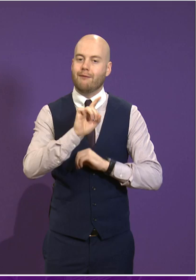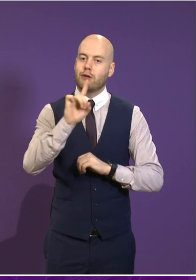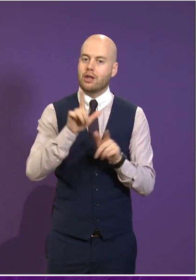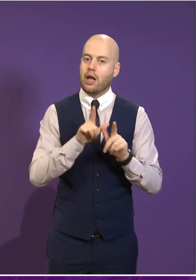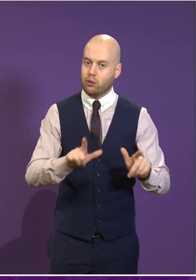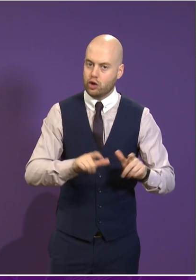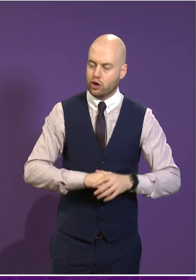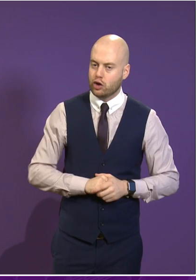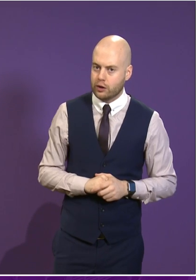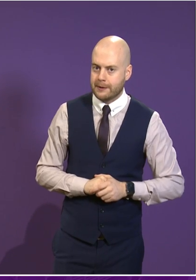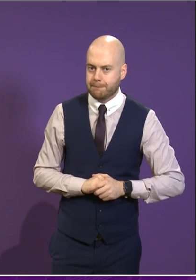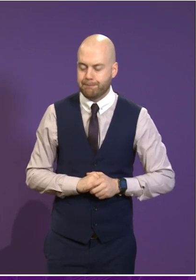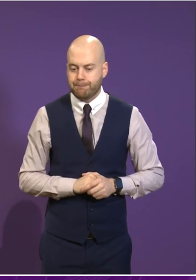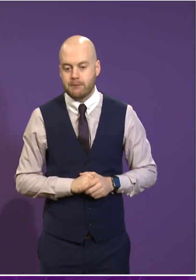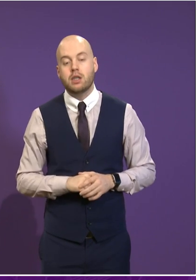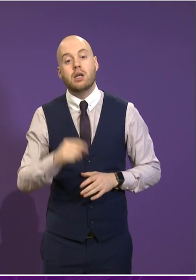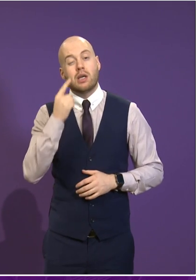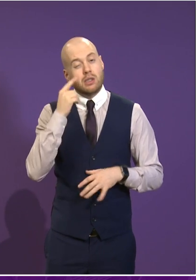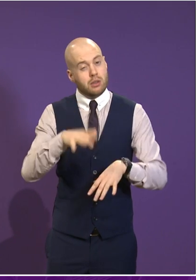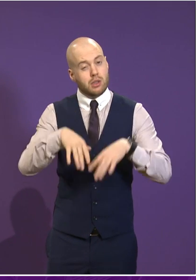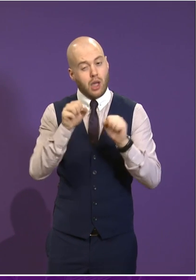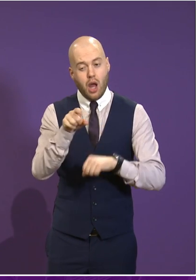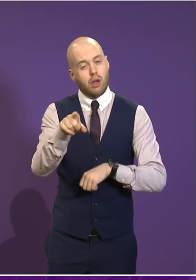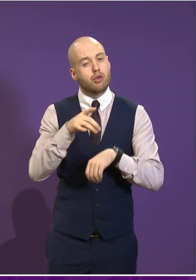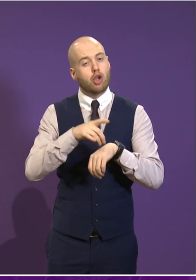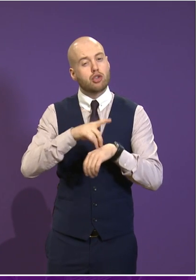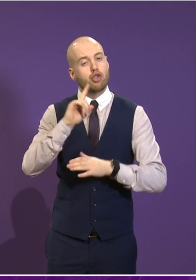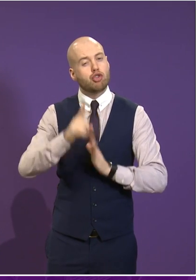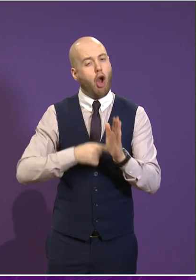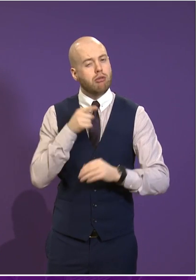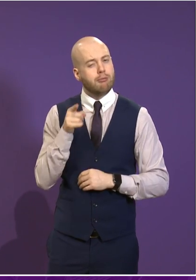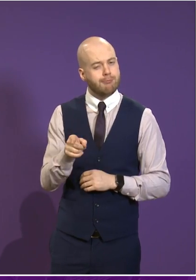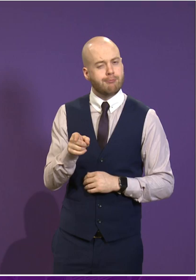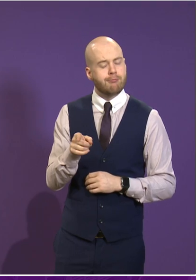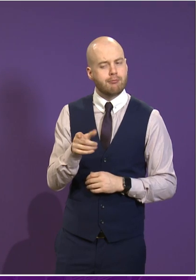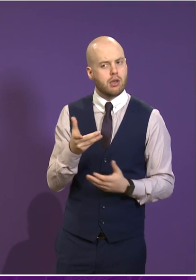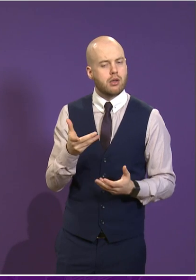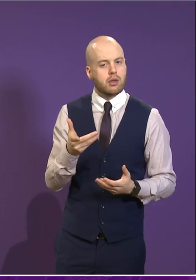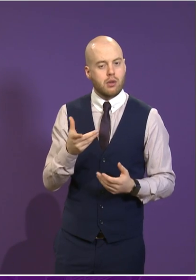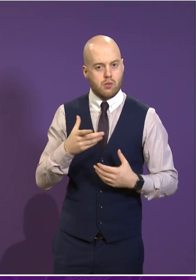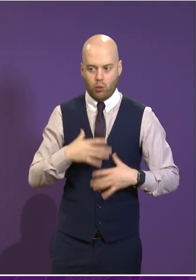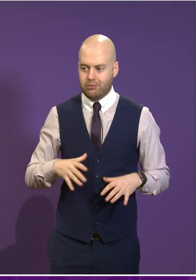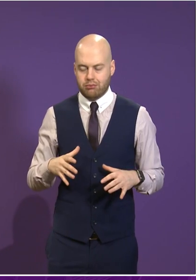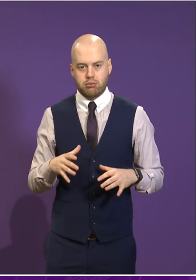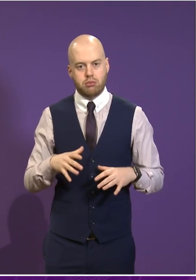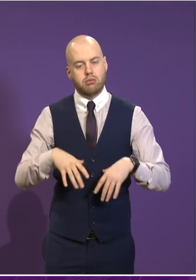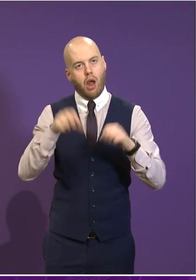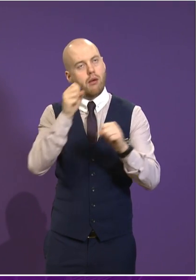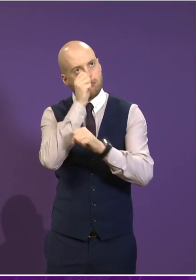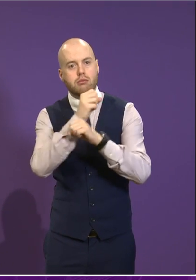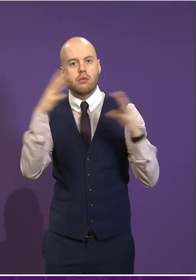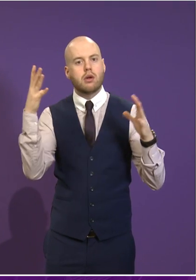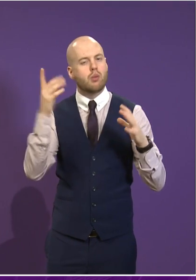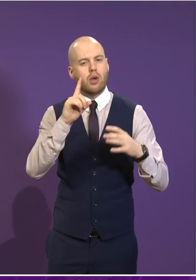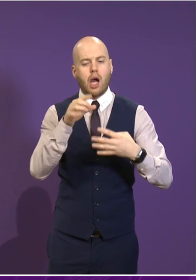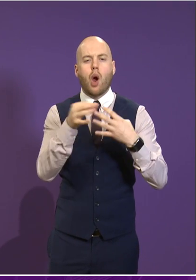John, I think maybe I'll kick off with you first, if you don't mind, because I think one of the things we need to set the scene, I think, from the Funding Council is about